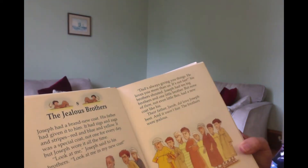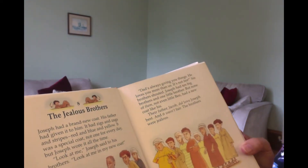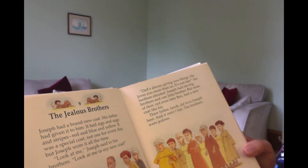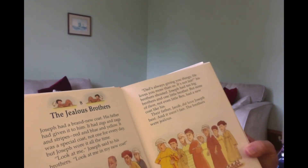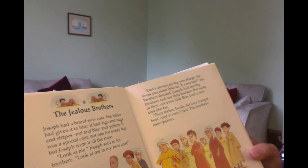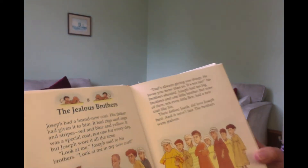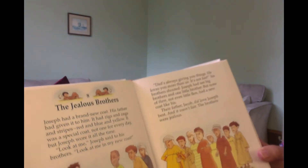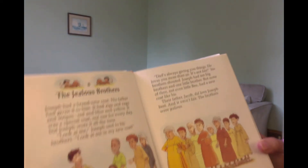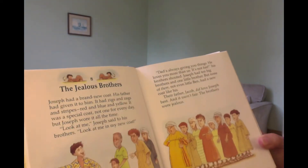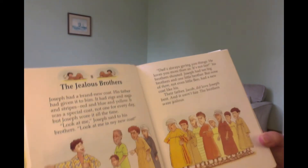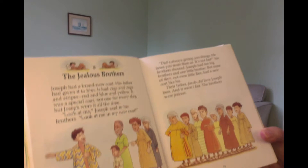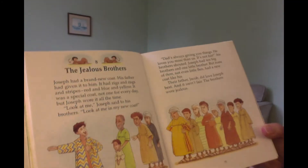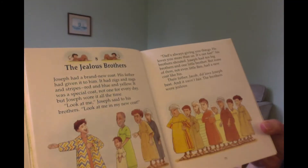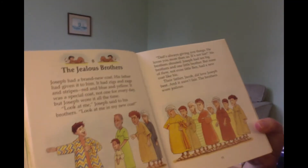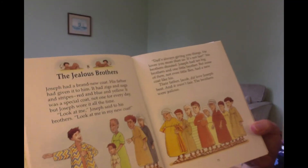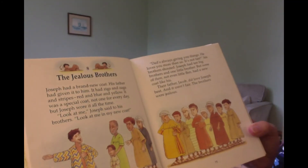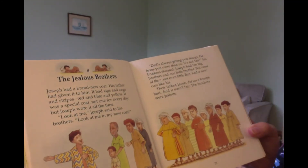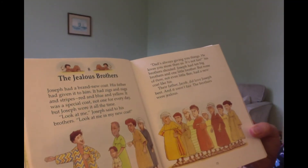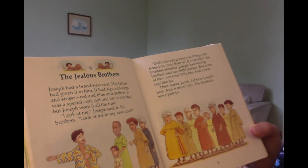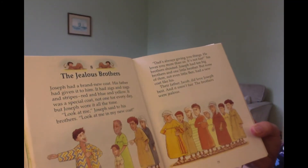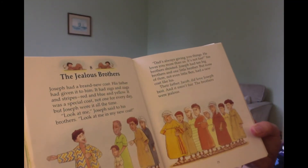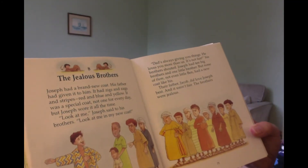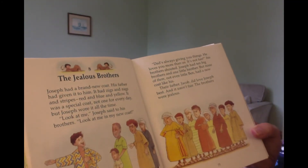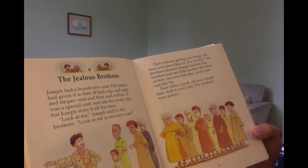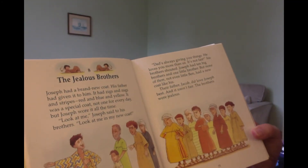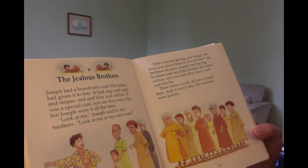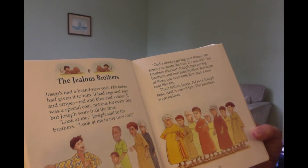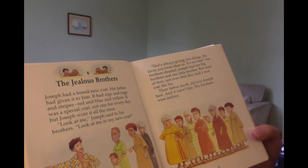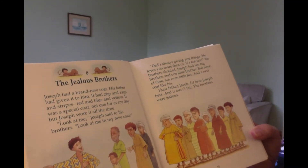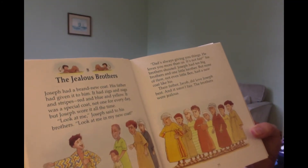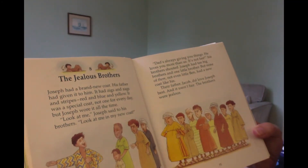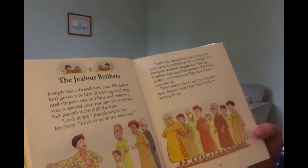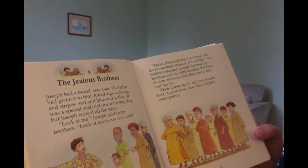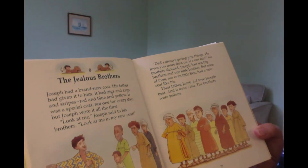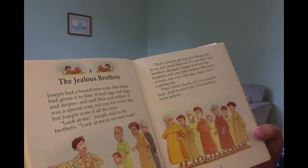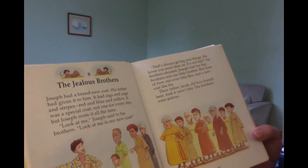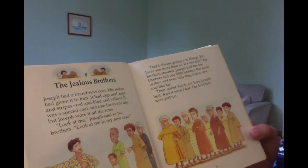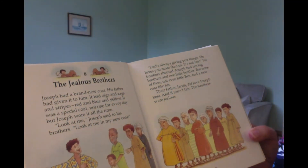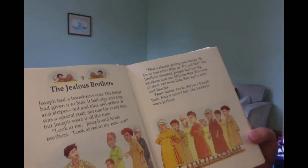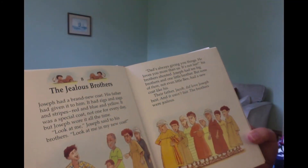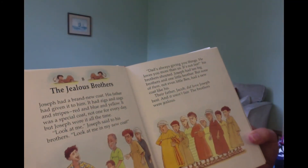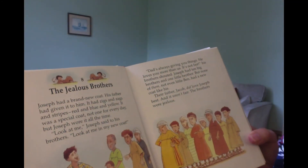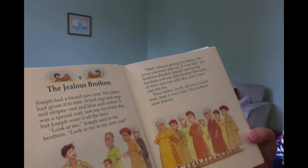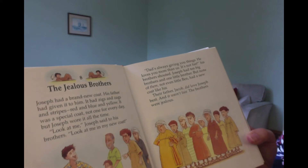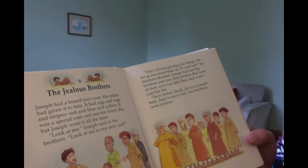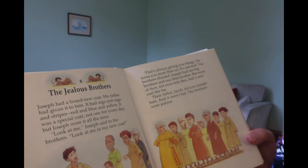him. It had zigs and zags and stripes, red and blue and yellow. It was a special